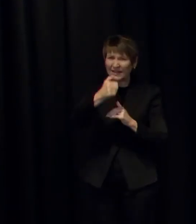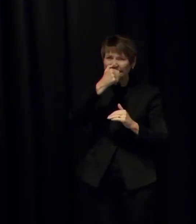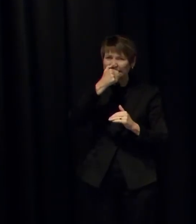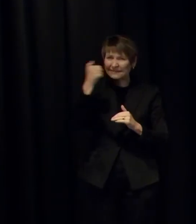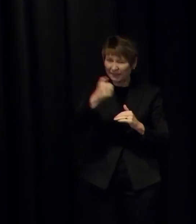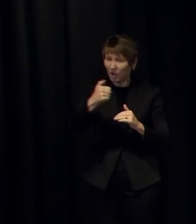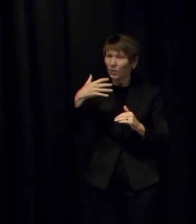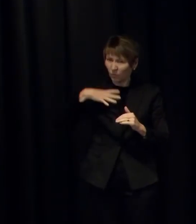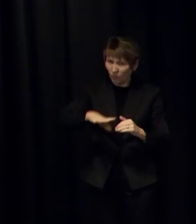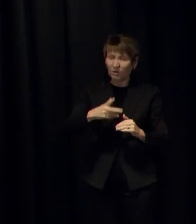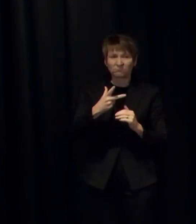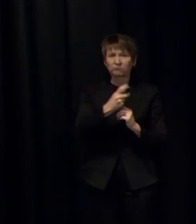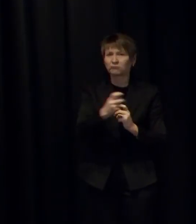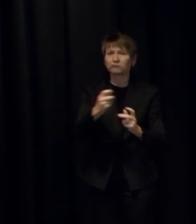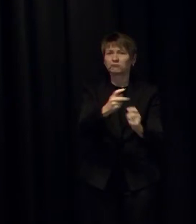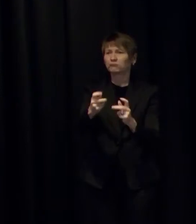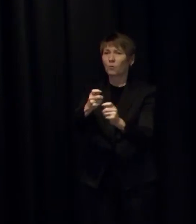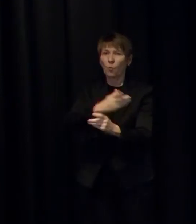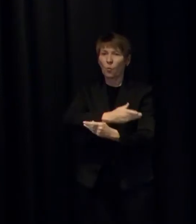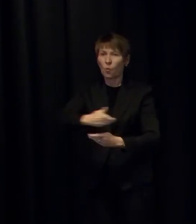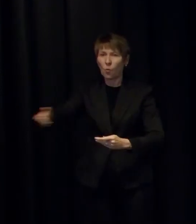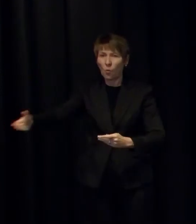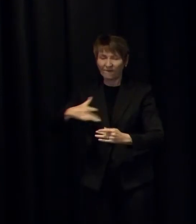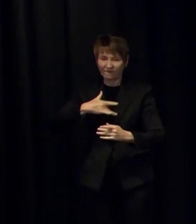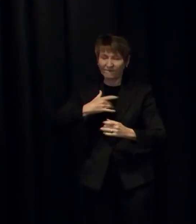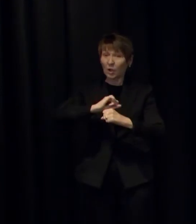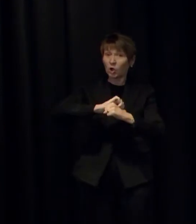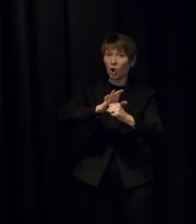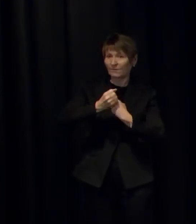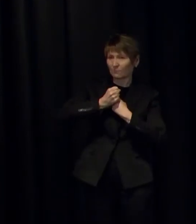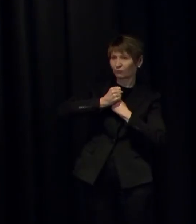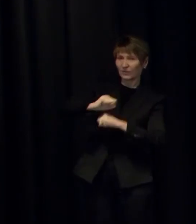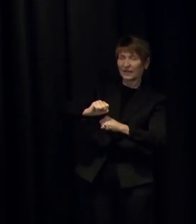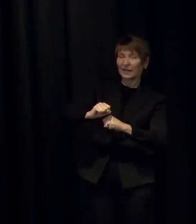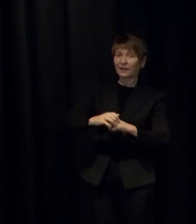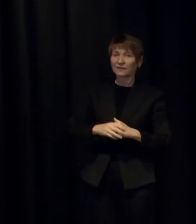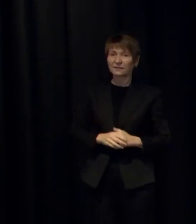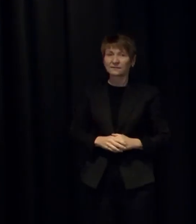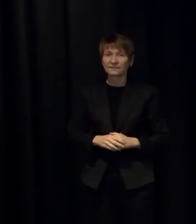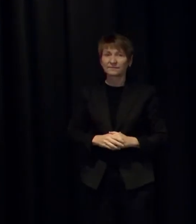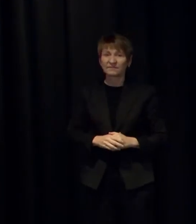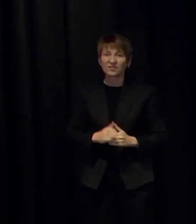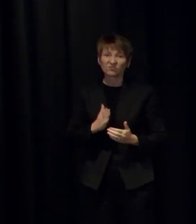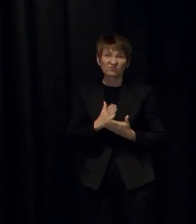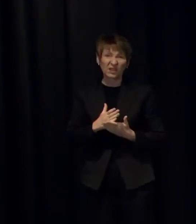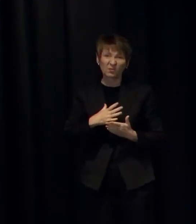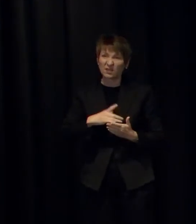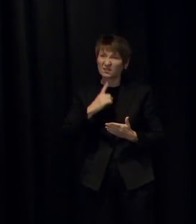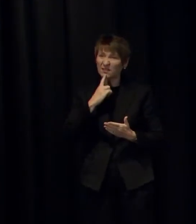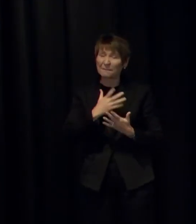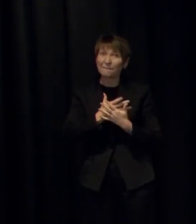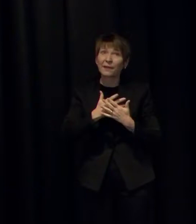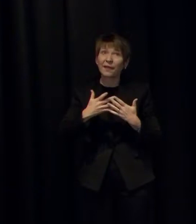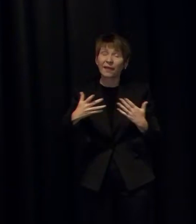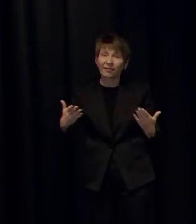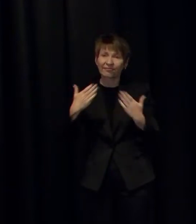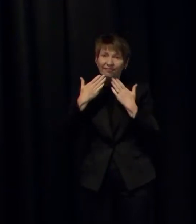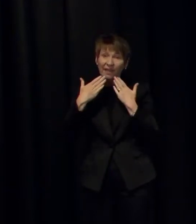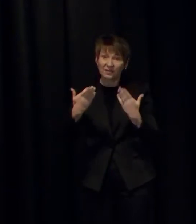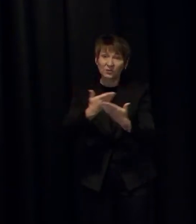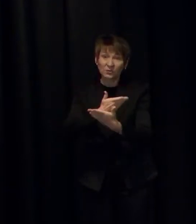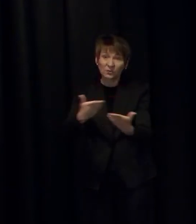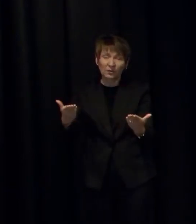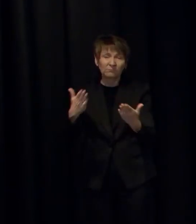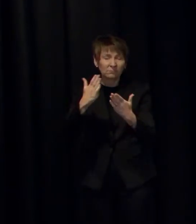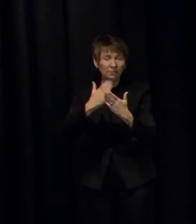in the protection of all Victorians. My thanks to everyone. It has been an extraordinary challenge,